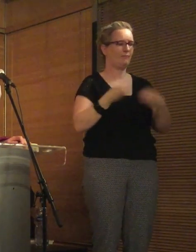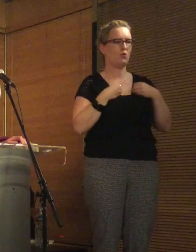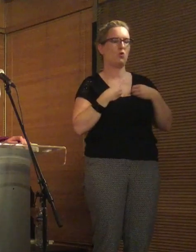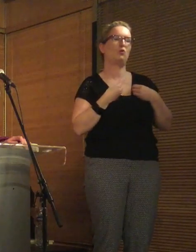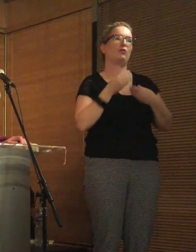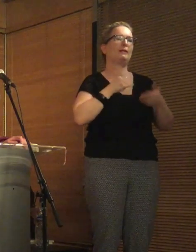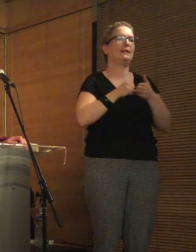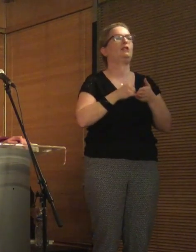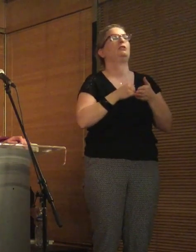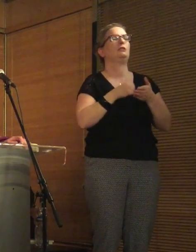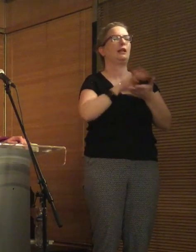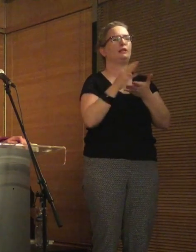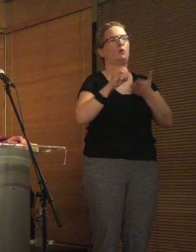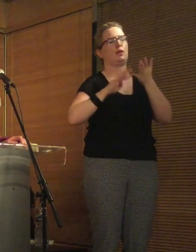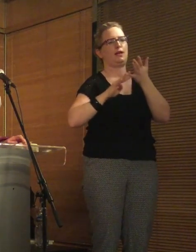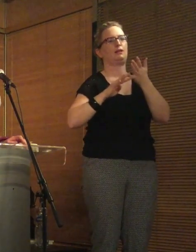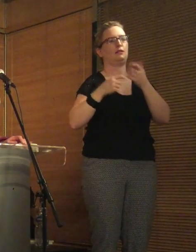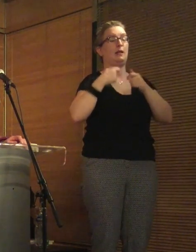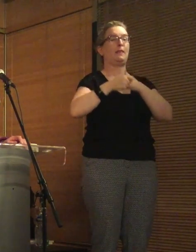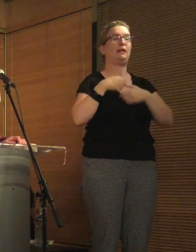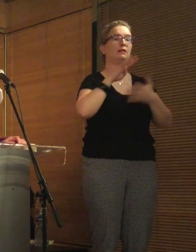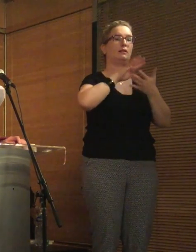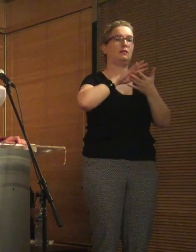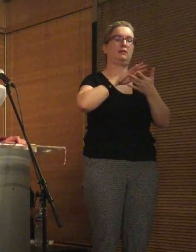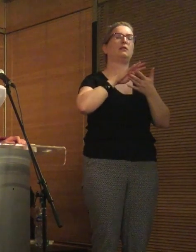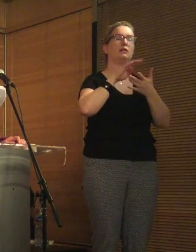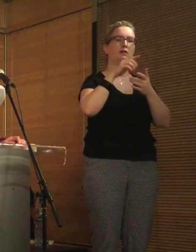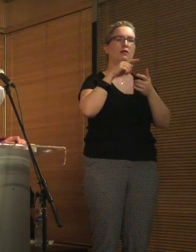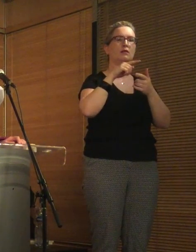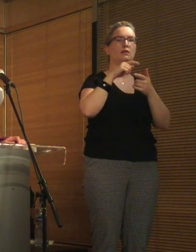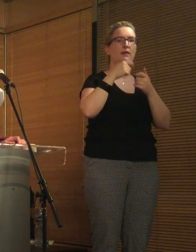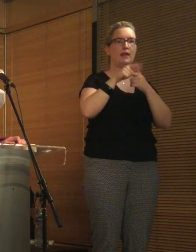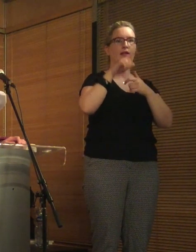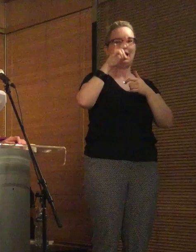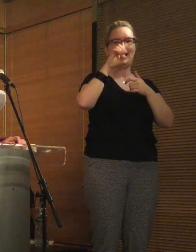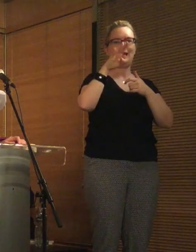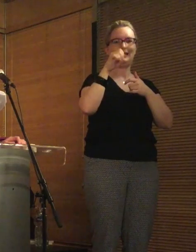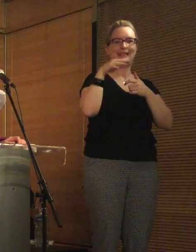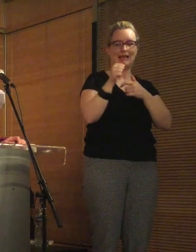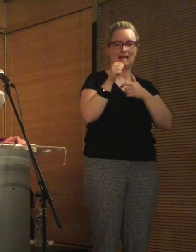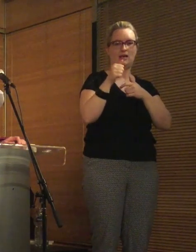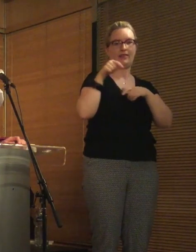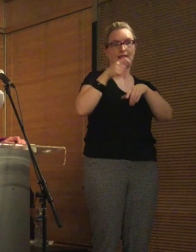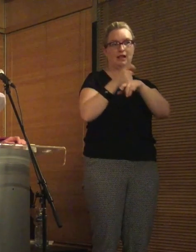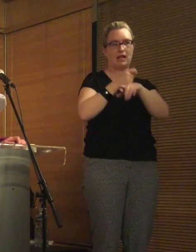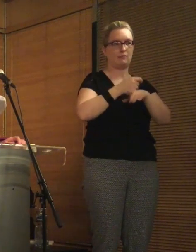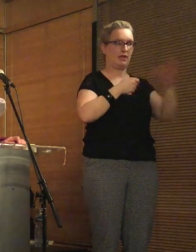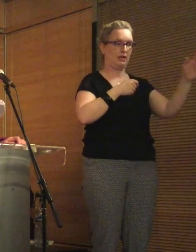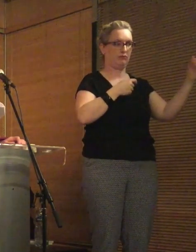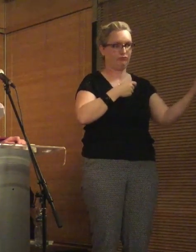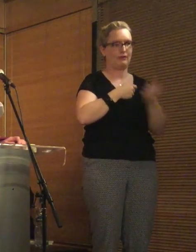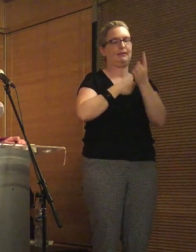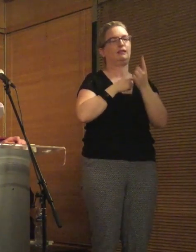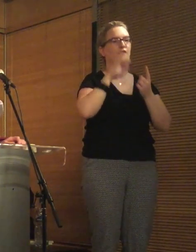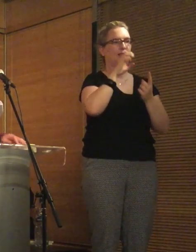women's organization. And then in 1909 was when Helena Maloney introduced Constant Markovitch